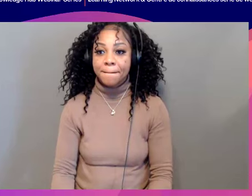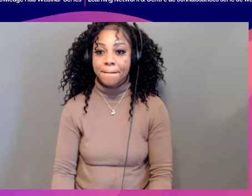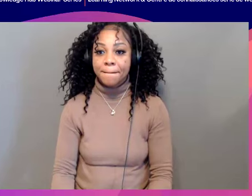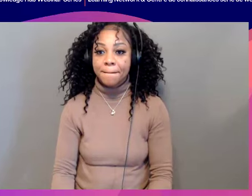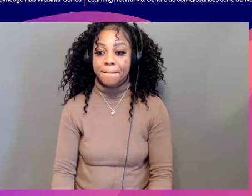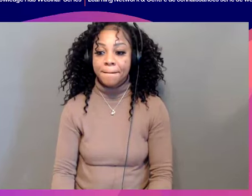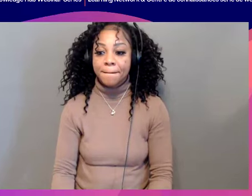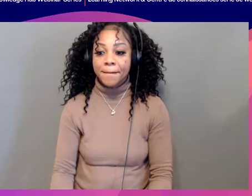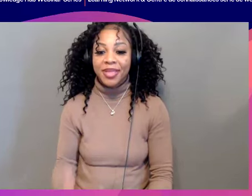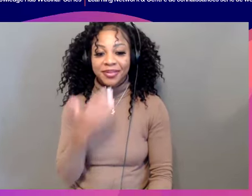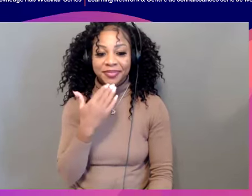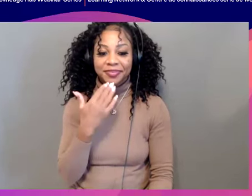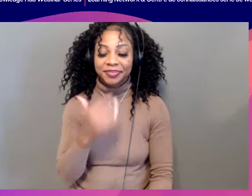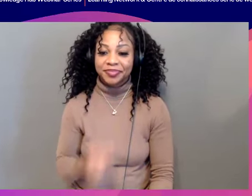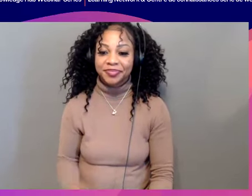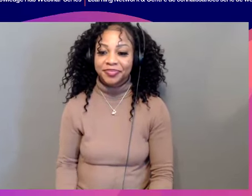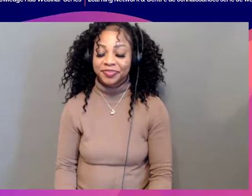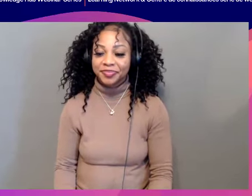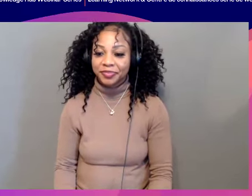Thank you. It's very helpful.